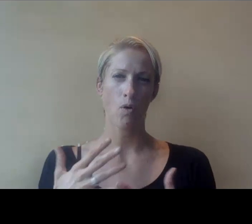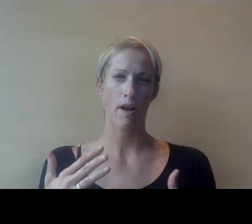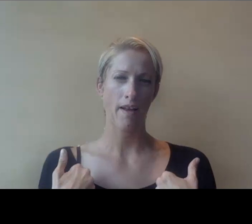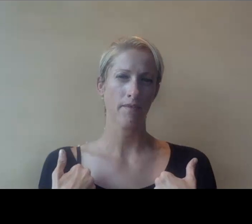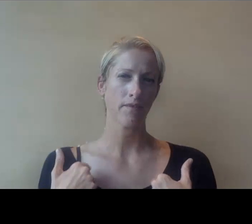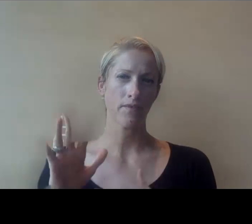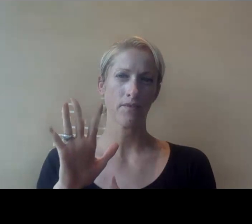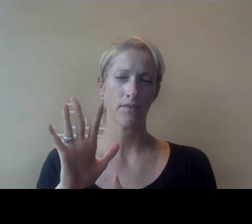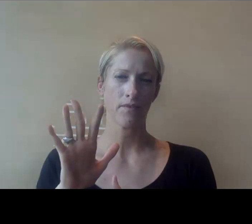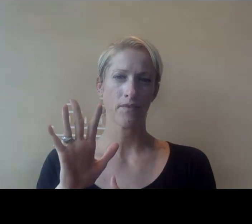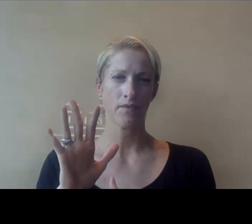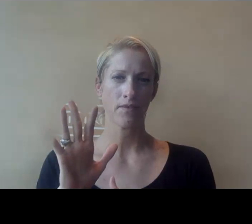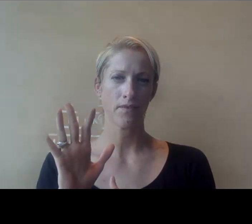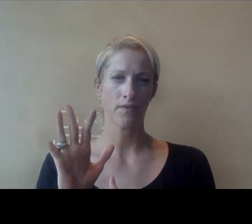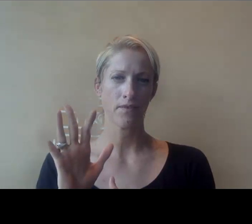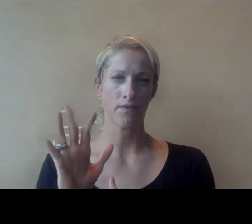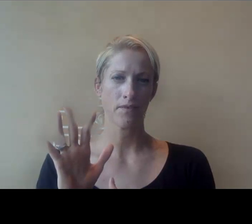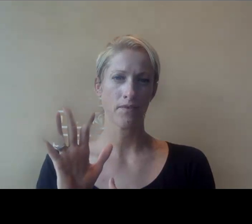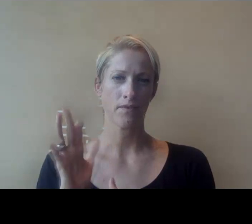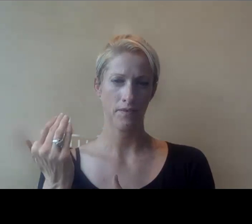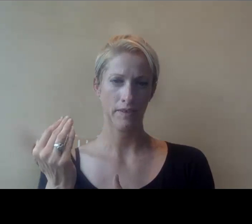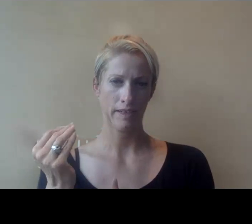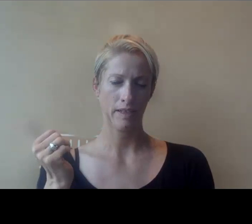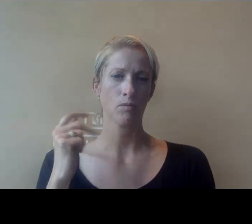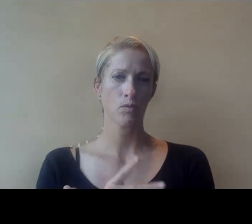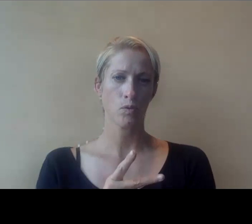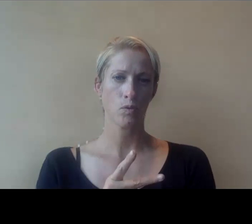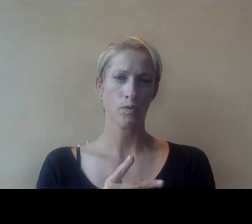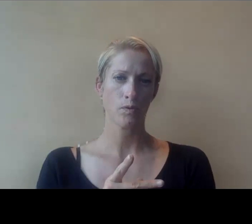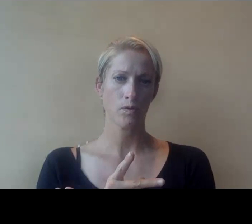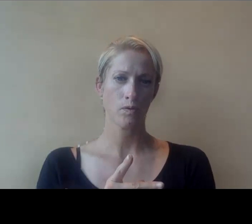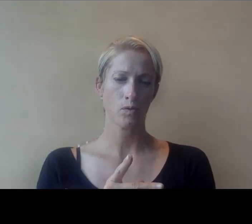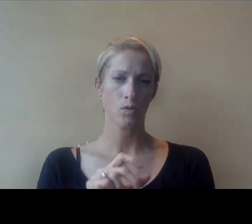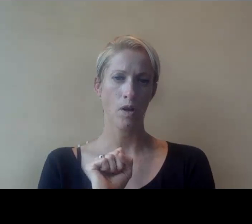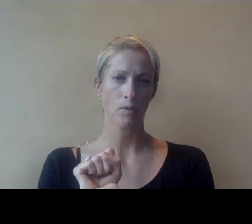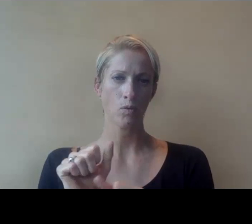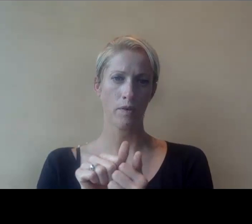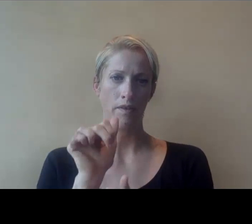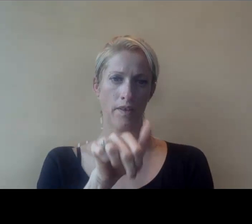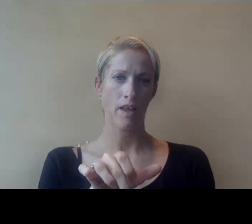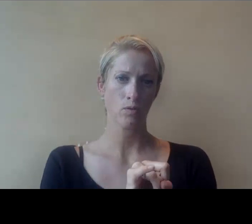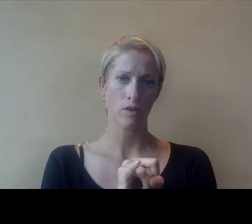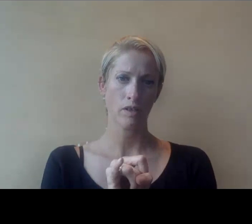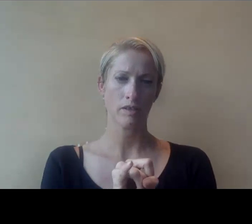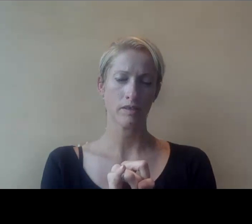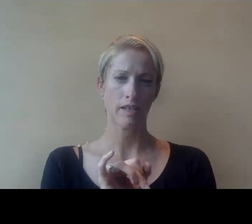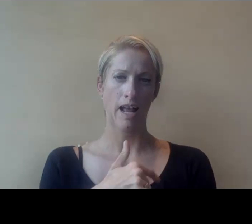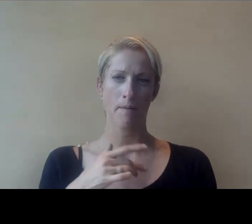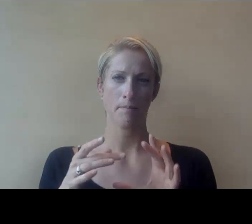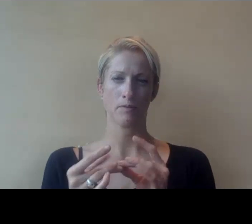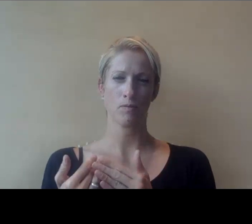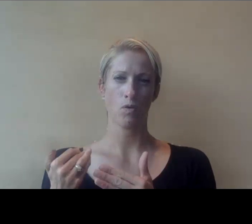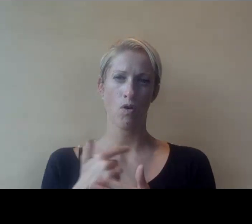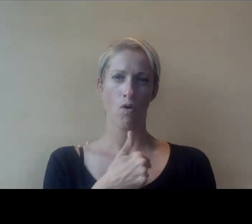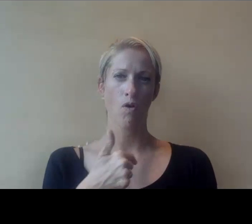15 approved occupations within the industry. And as I mentioned, just as our courses cover the industry,